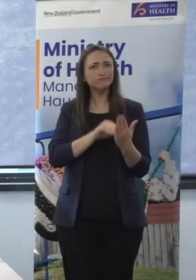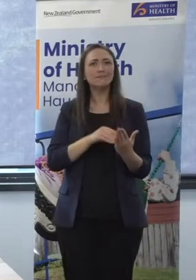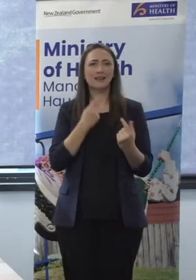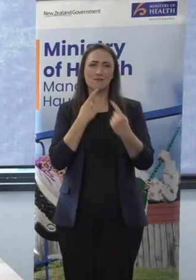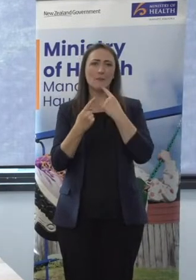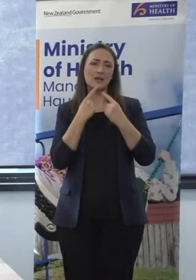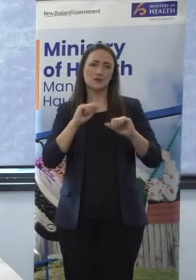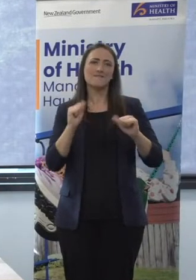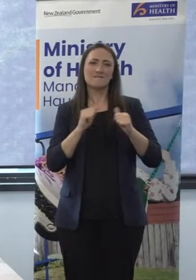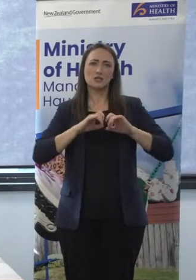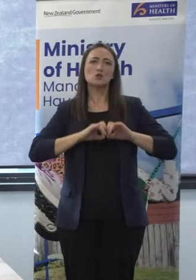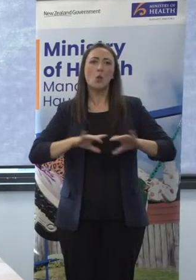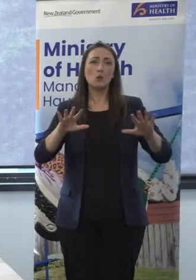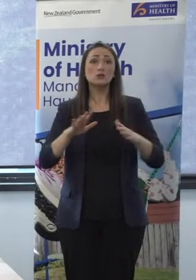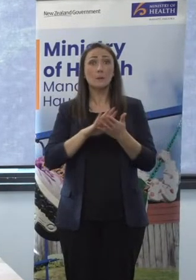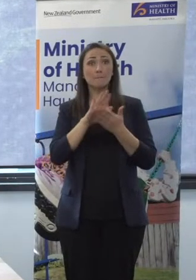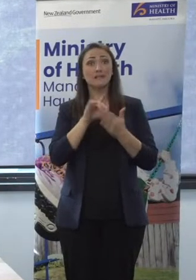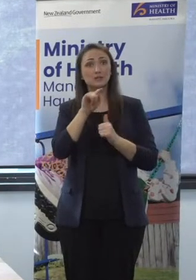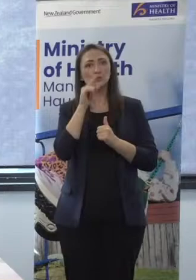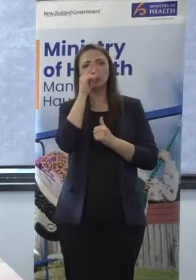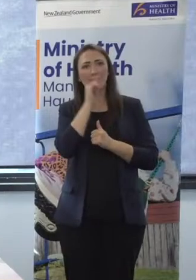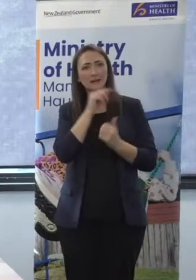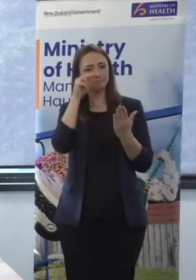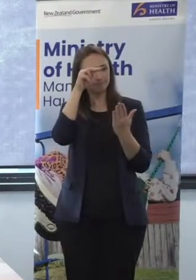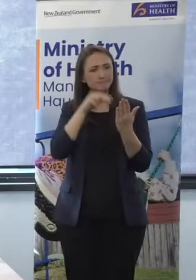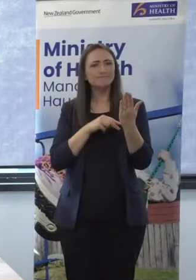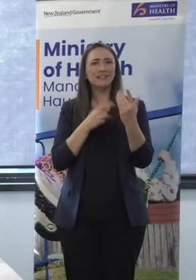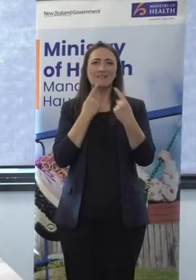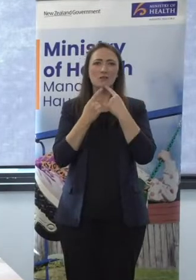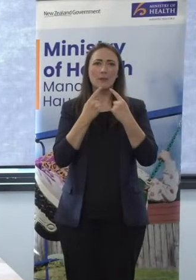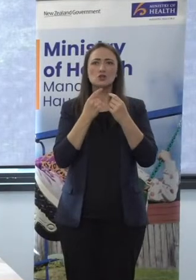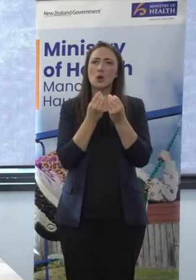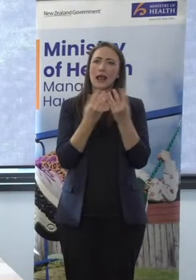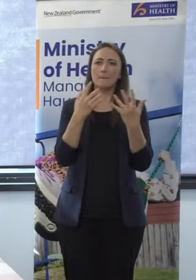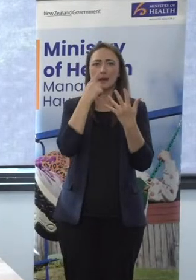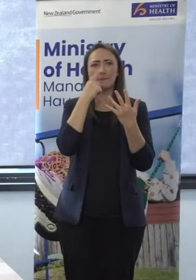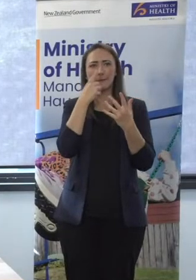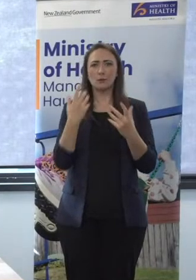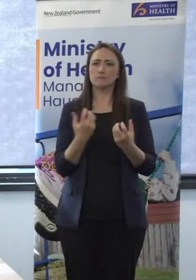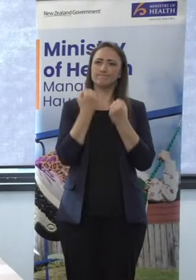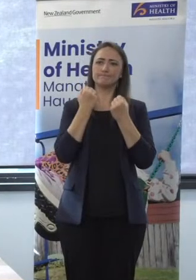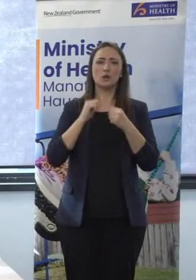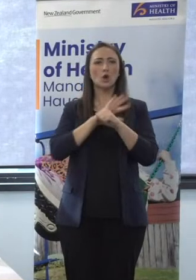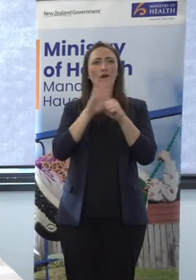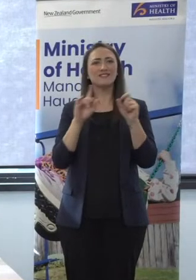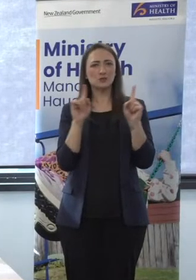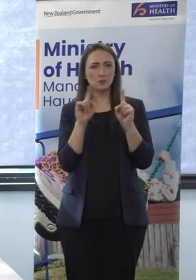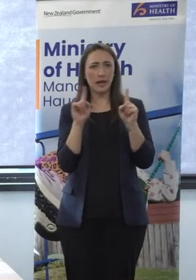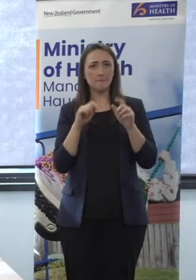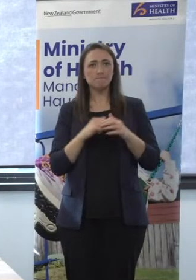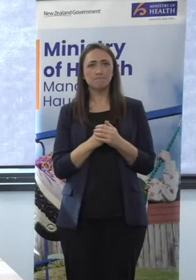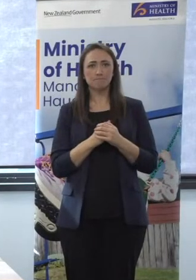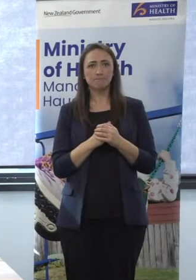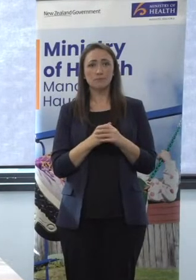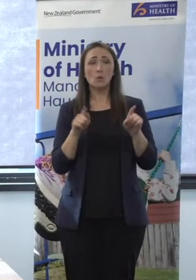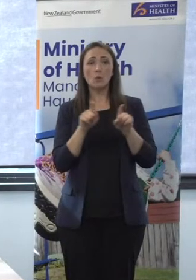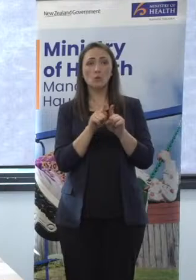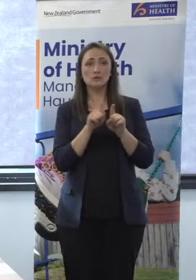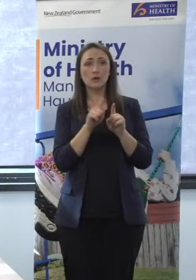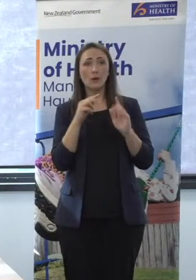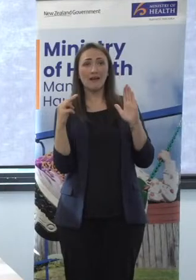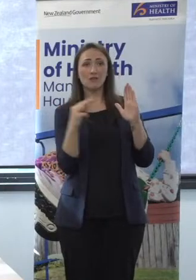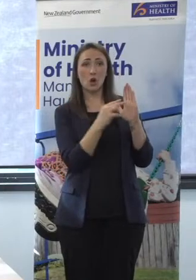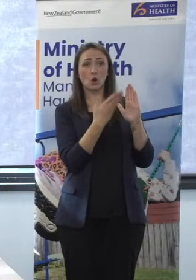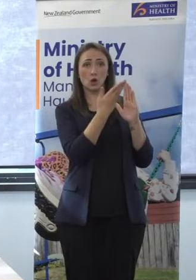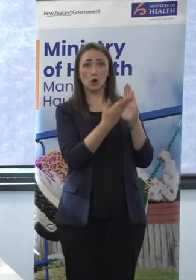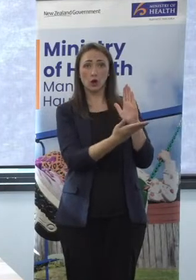our case numbers for today, so we won't be going over those. Also like to draw your attention to the slide, which I hope will